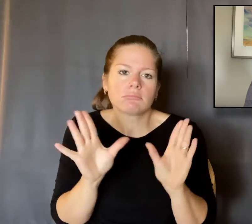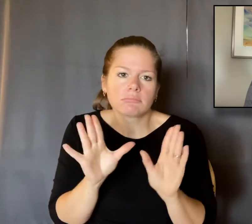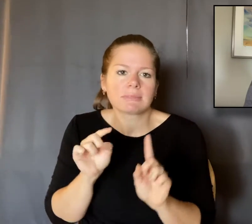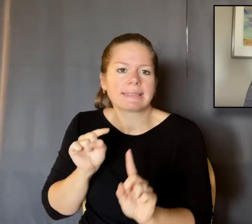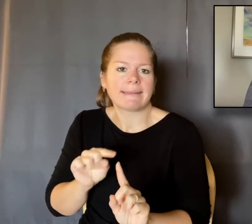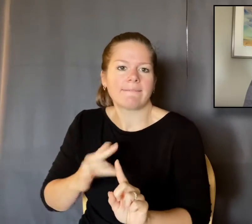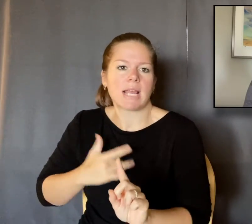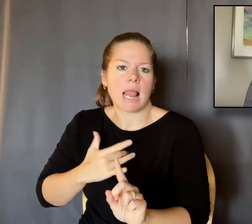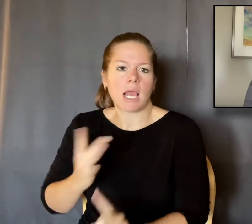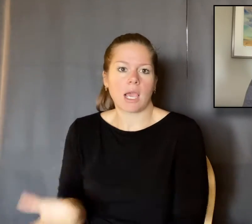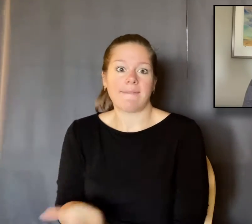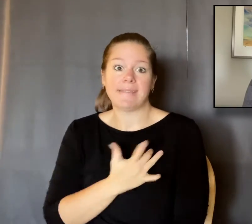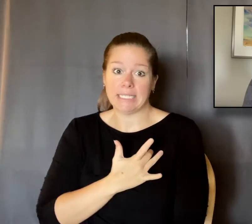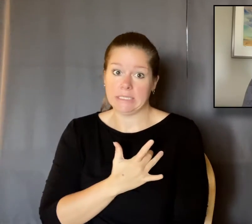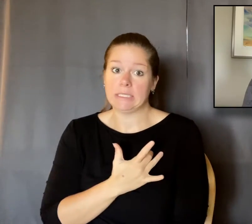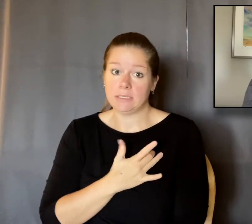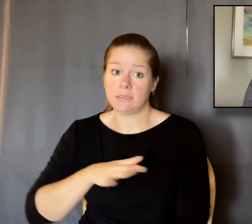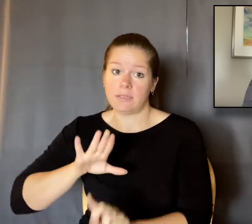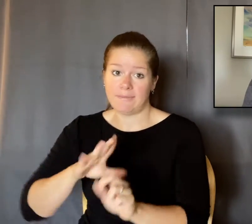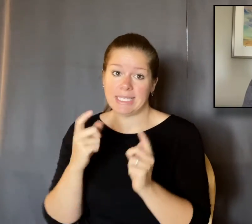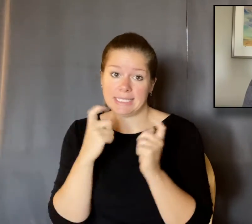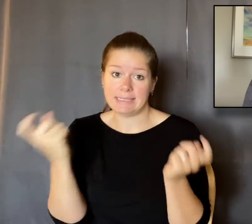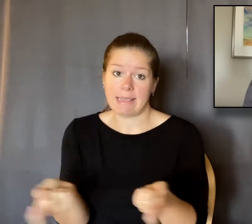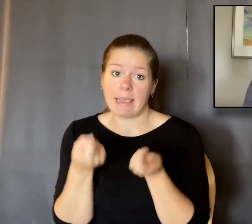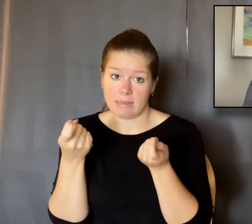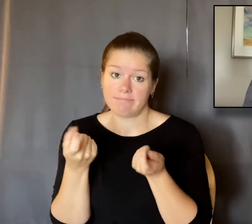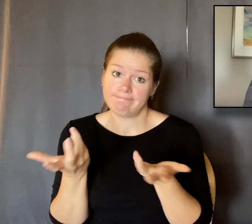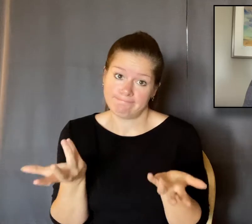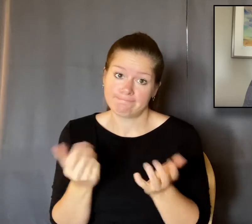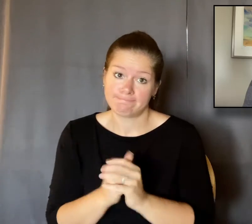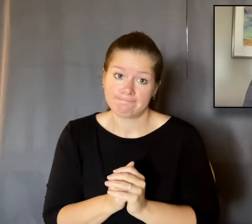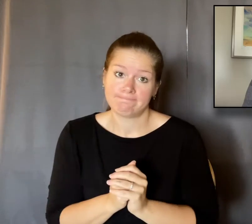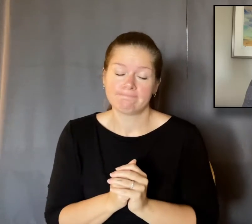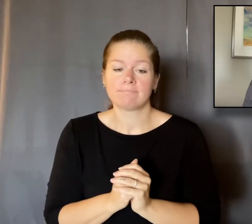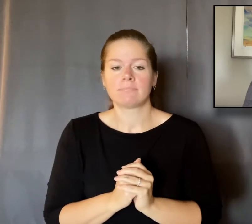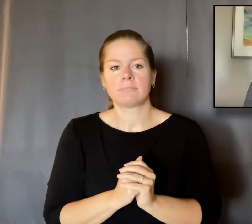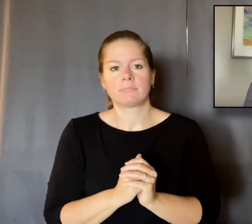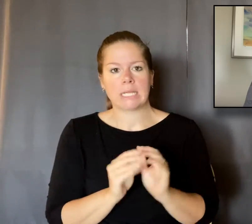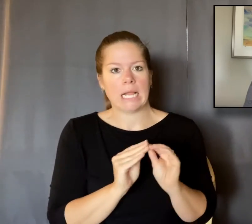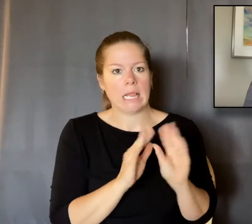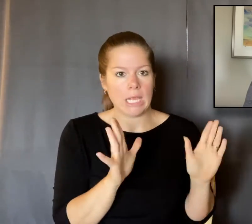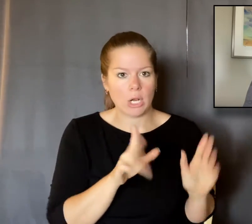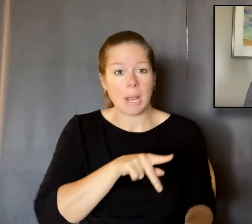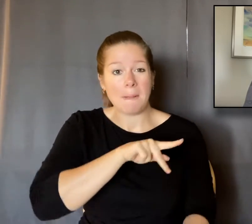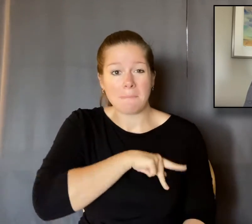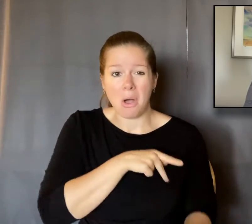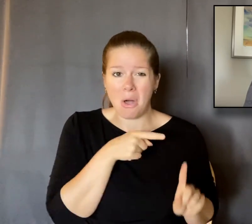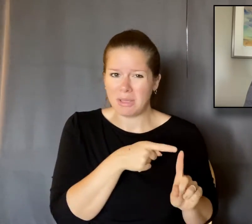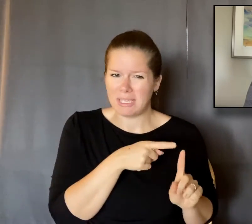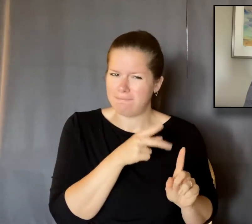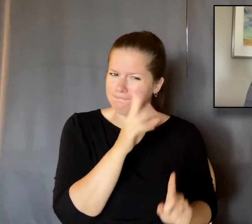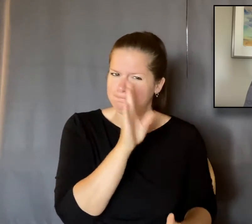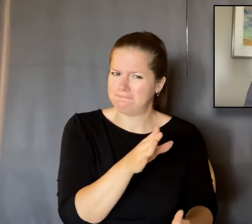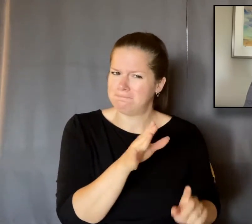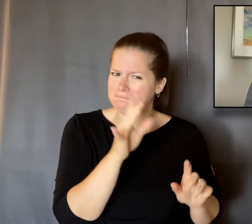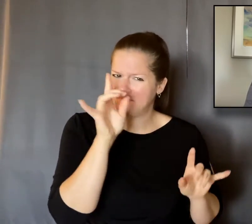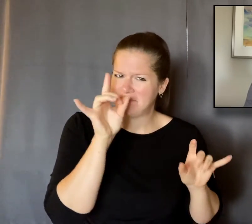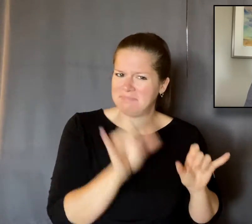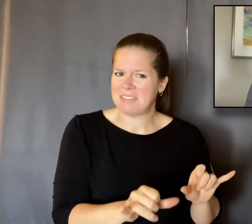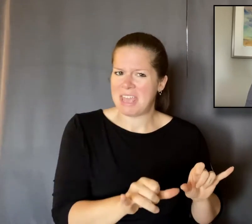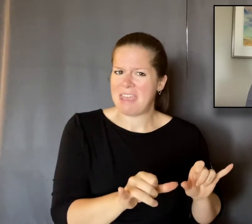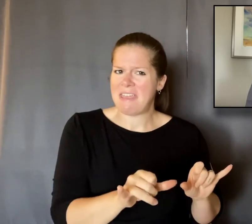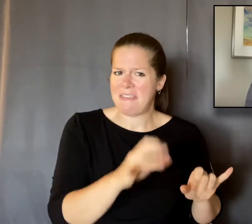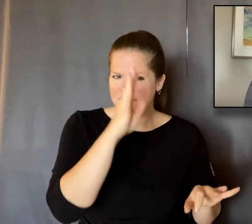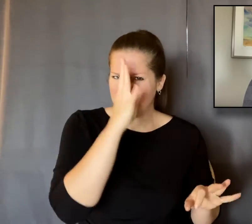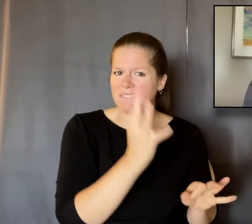convicted of his sin by Paul's preaching. We see that Paul is faithful to preach